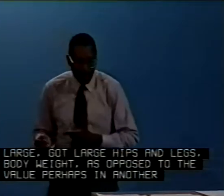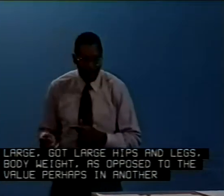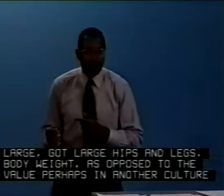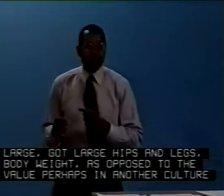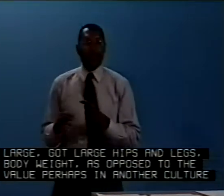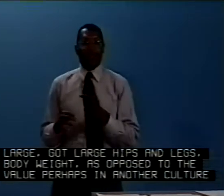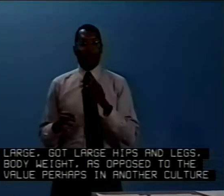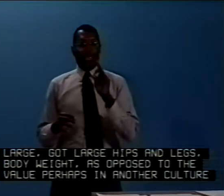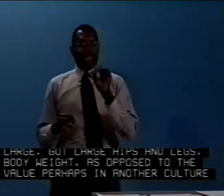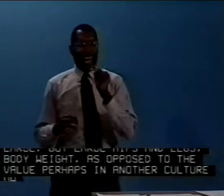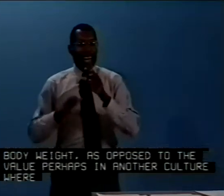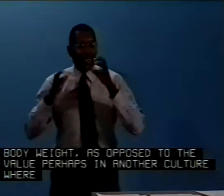thin,